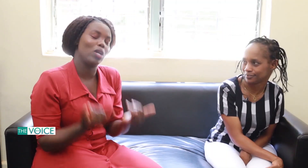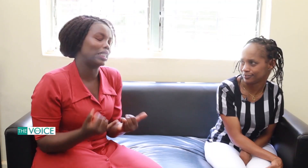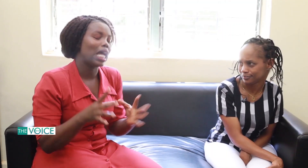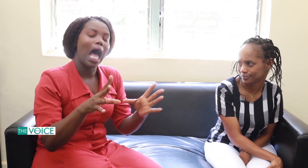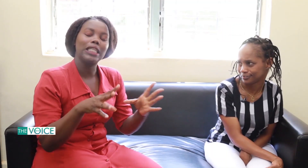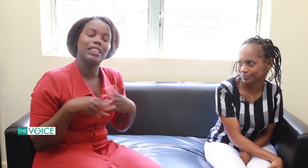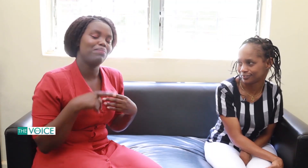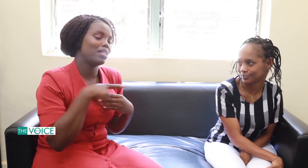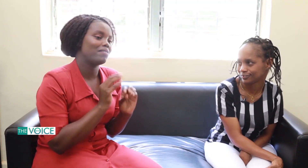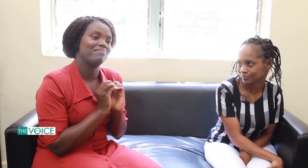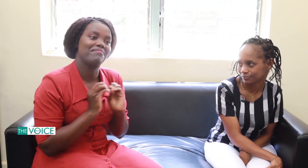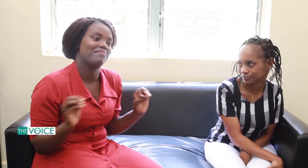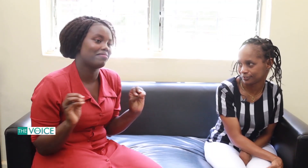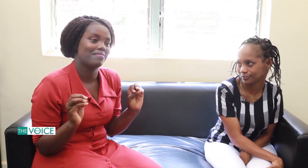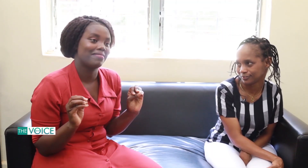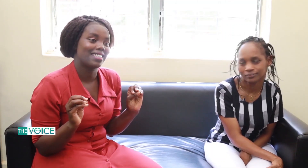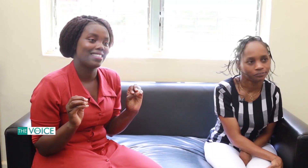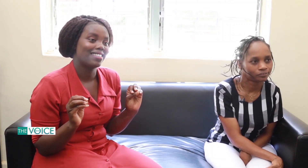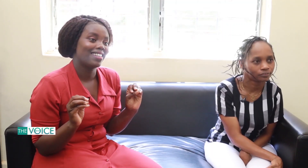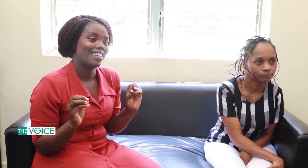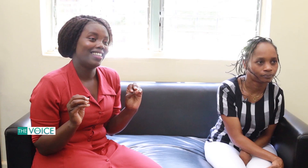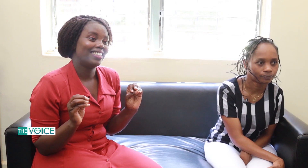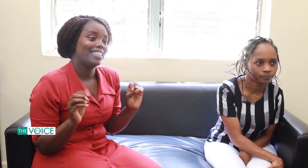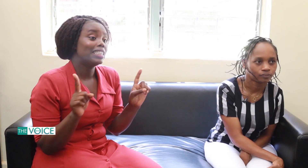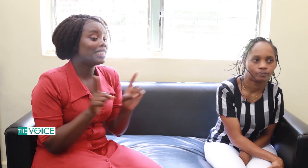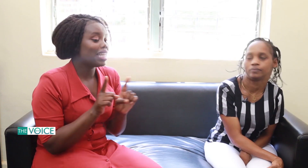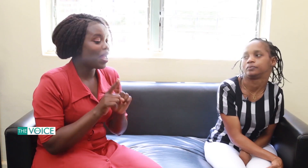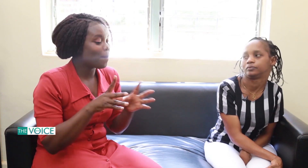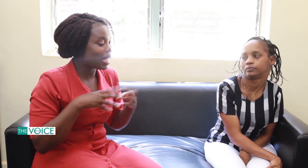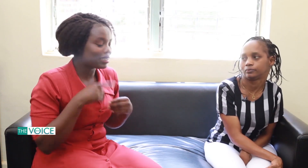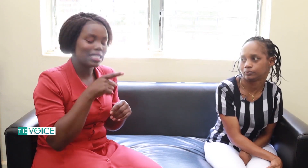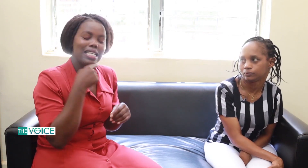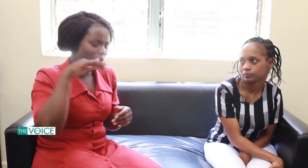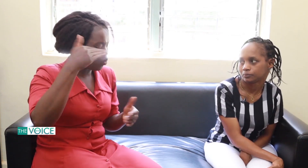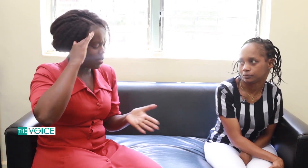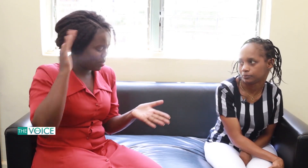to her. Up to date, she has never accepted herself.